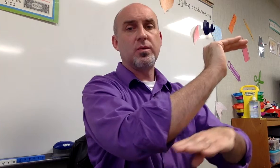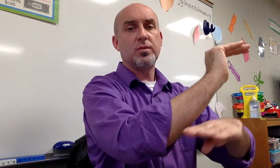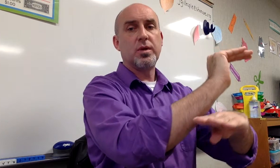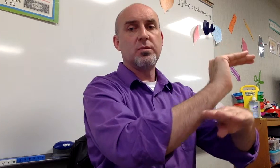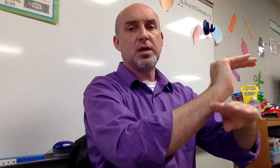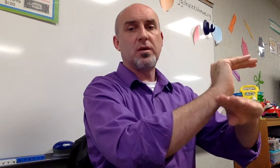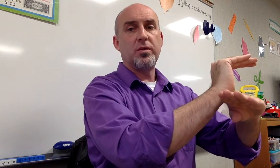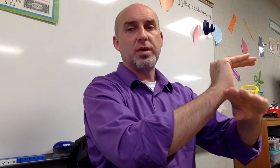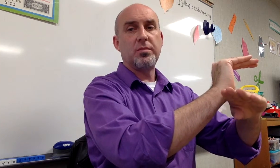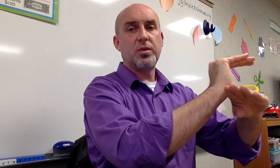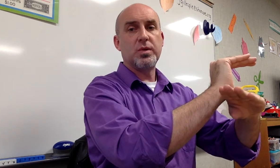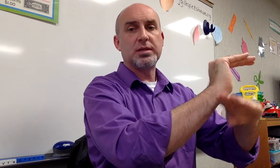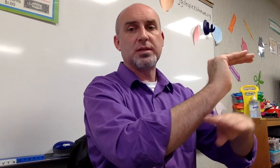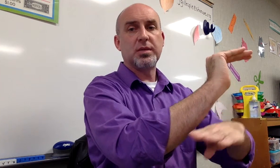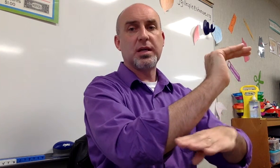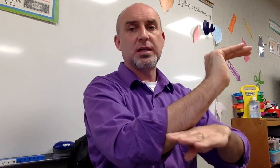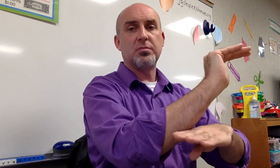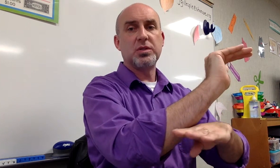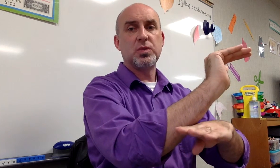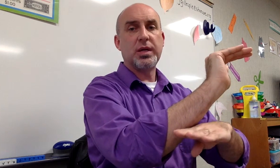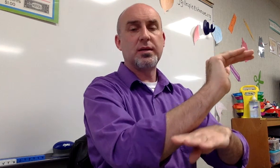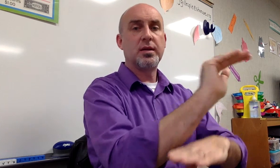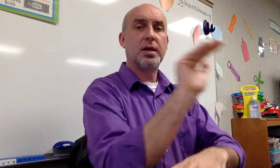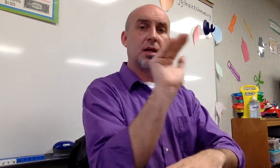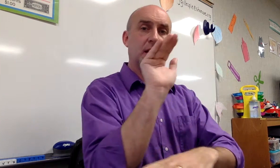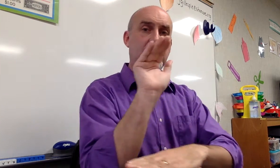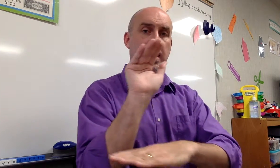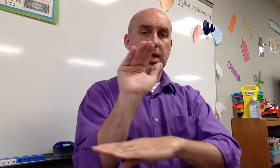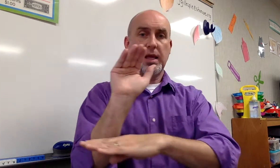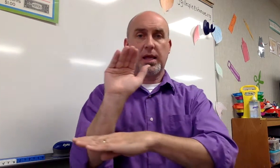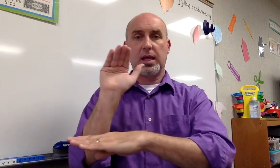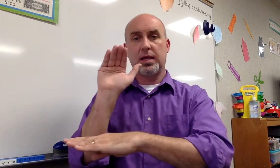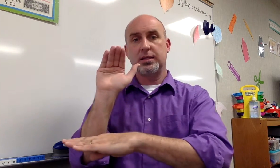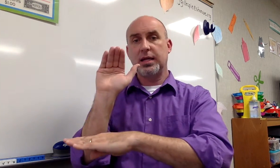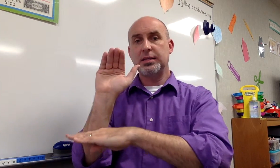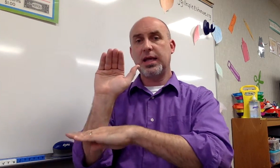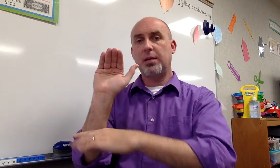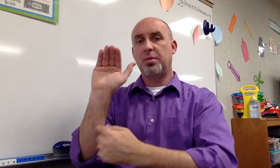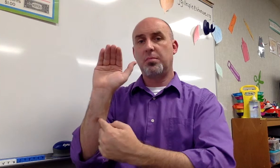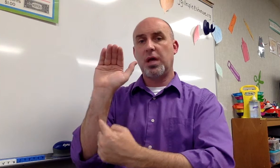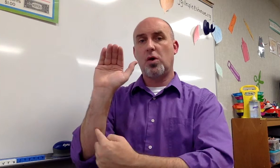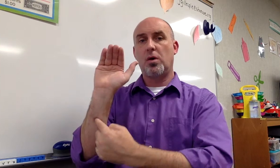I'm not all the way at my wrist. I'm kind of in between. And I tap my arm